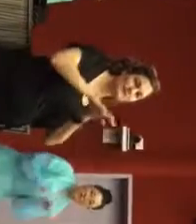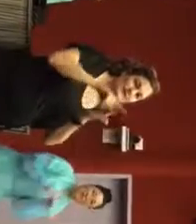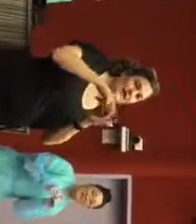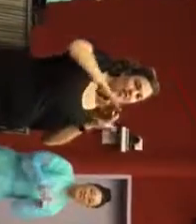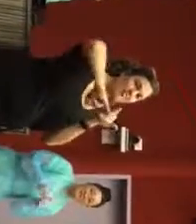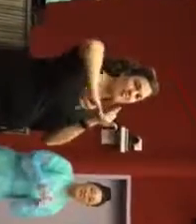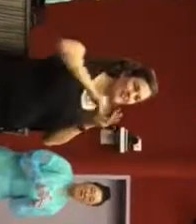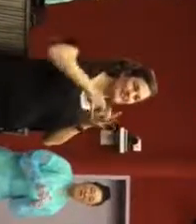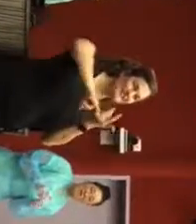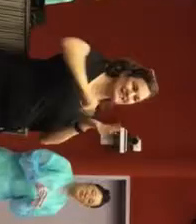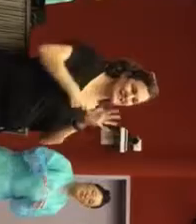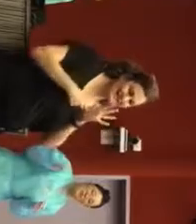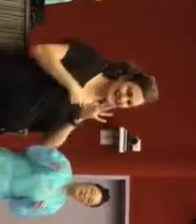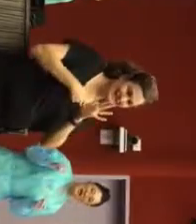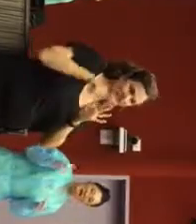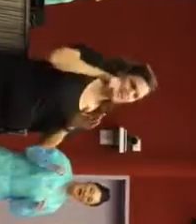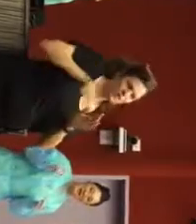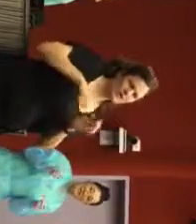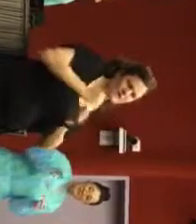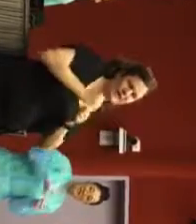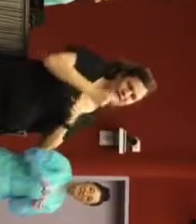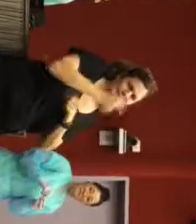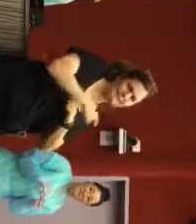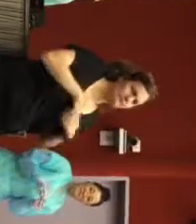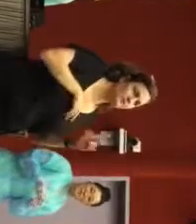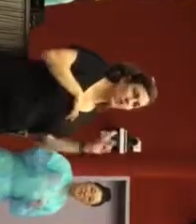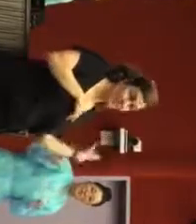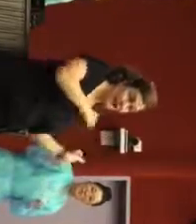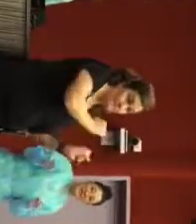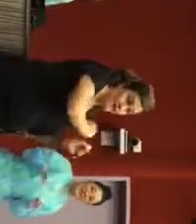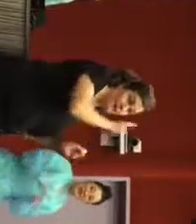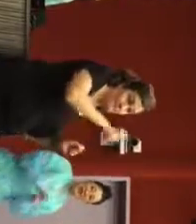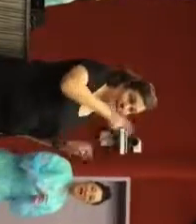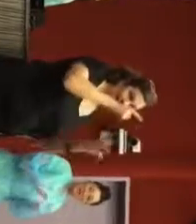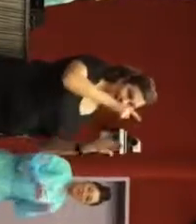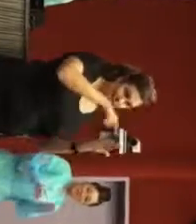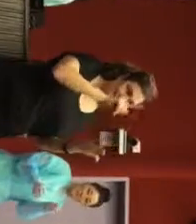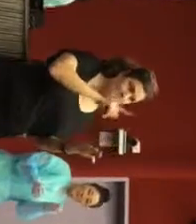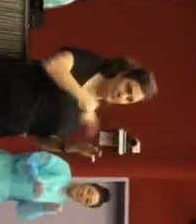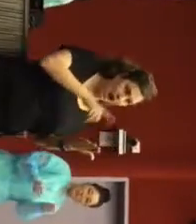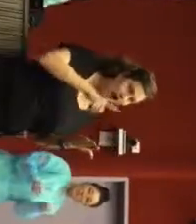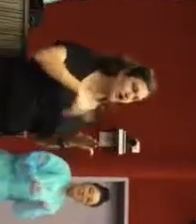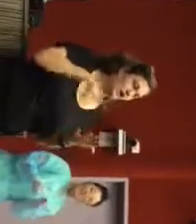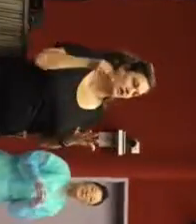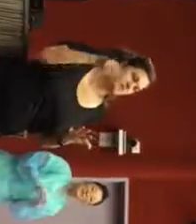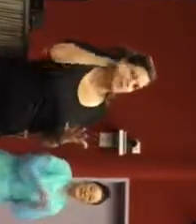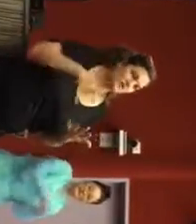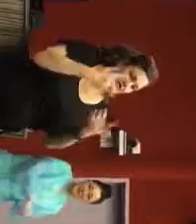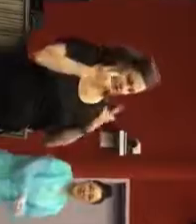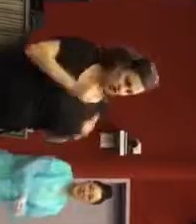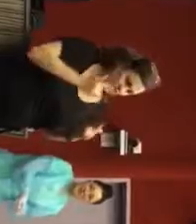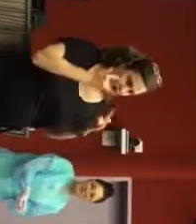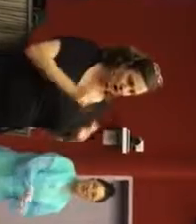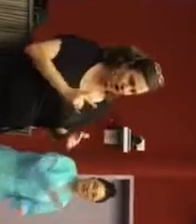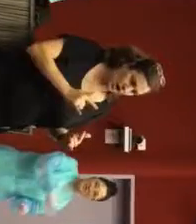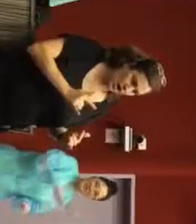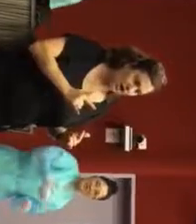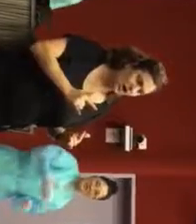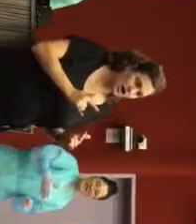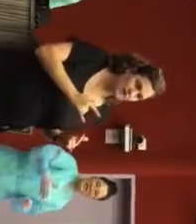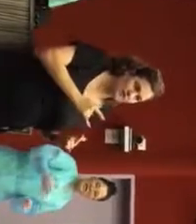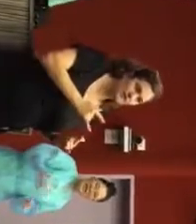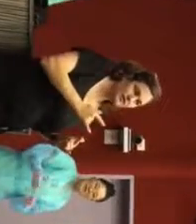actually make a denture. However, we get marked and confirmed when they said, when they proved, then we can deliver.